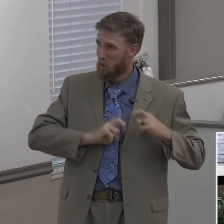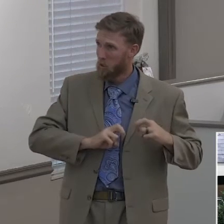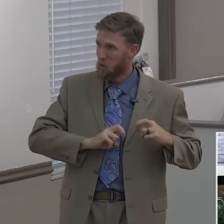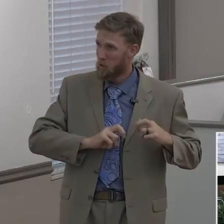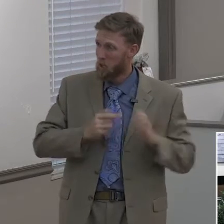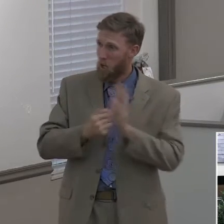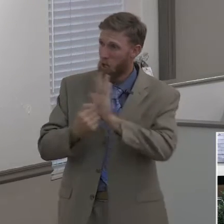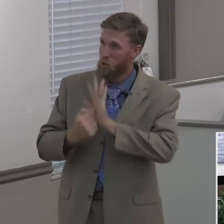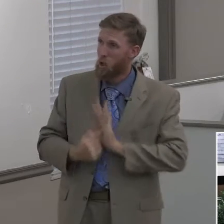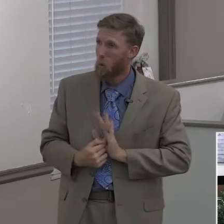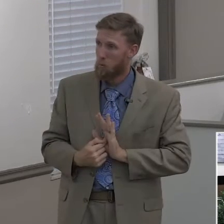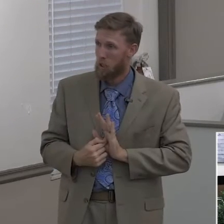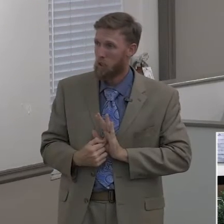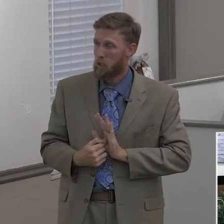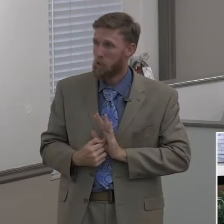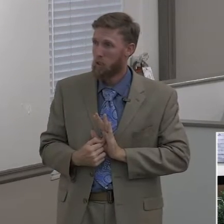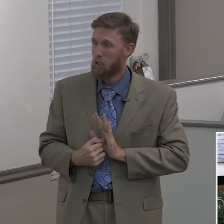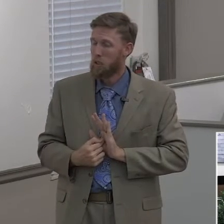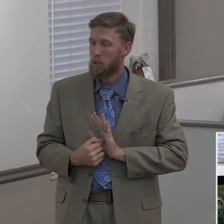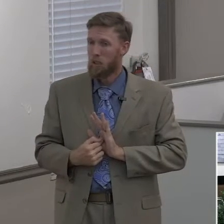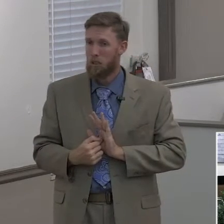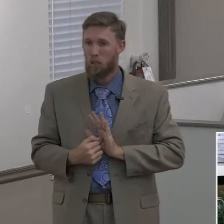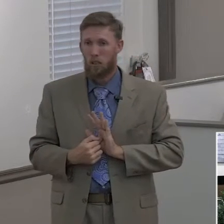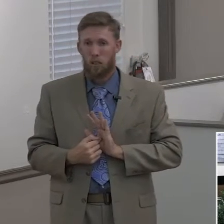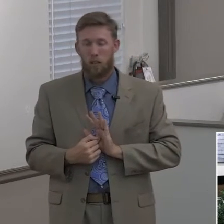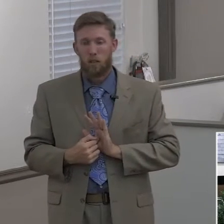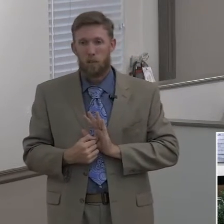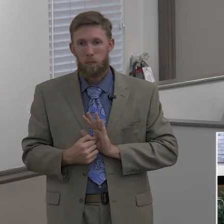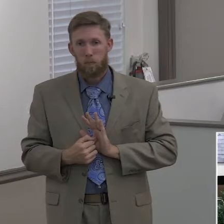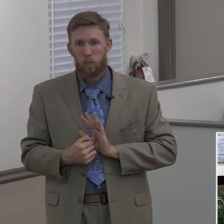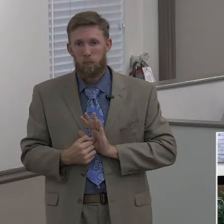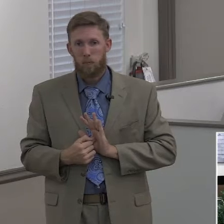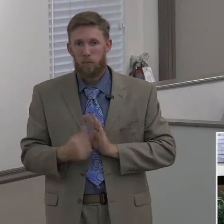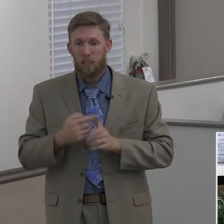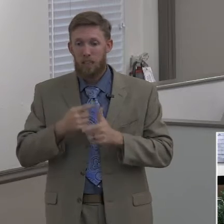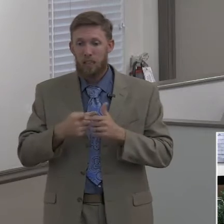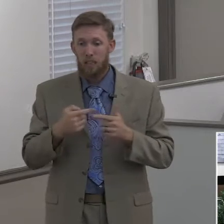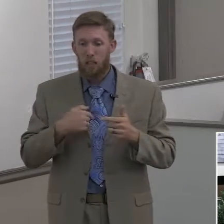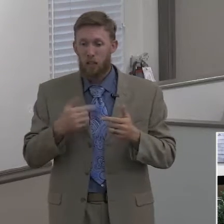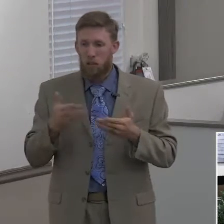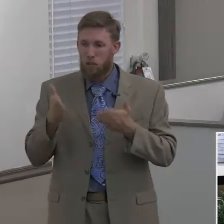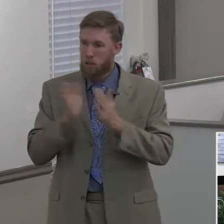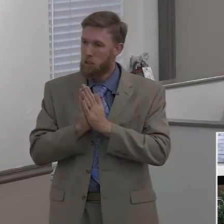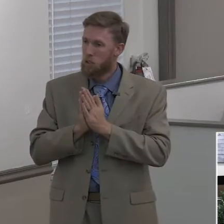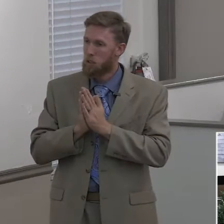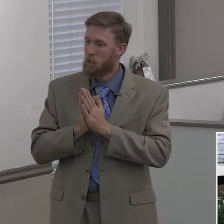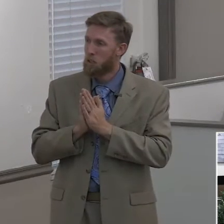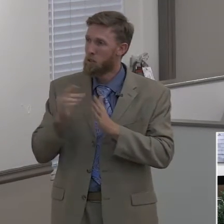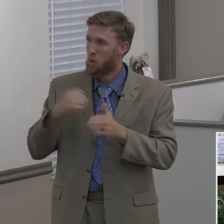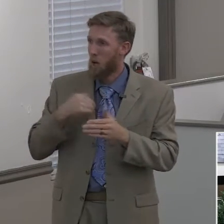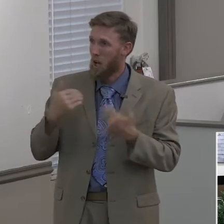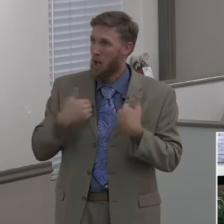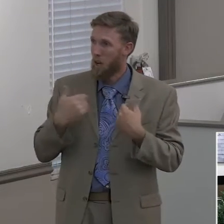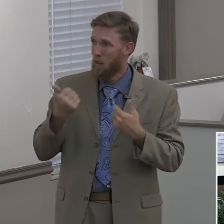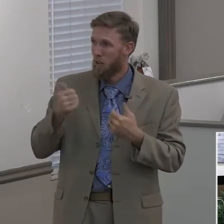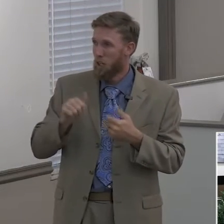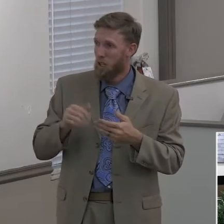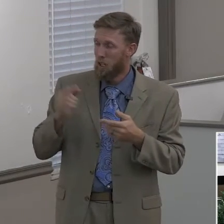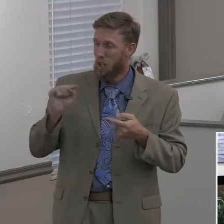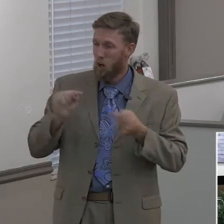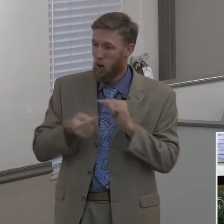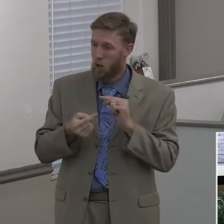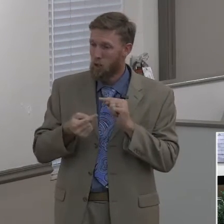And then I asked God, the Holy Spirit, to show me if there was any hurt that I was allowing to control me in my life.